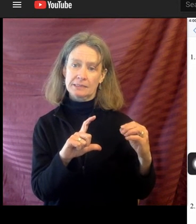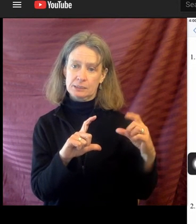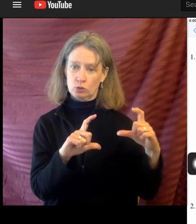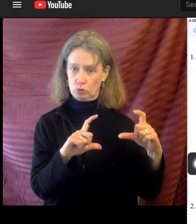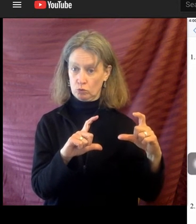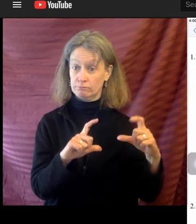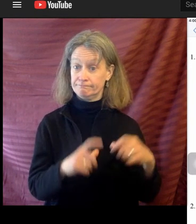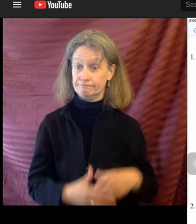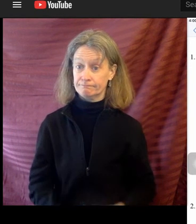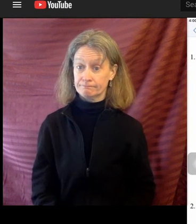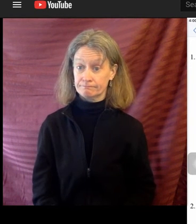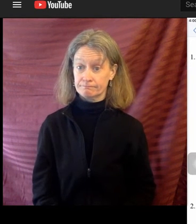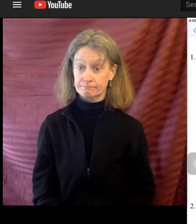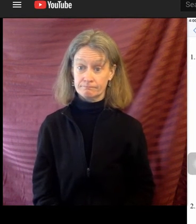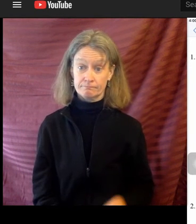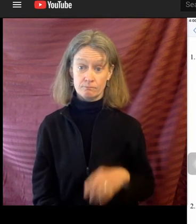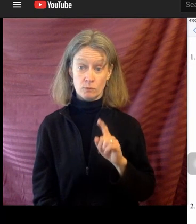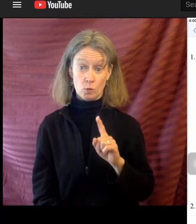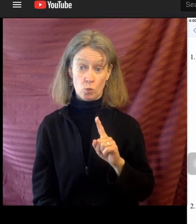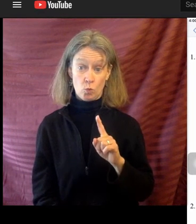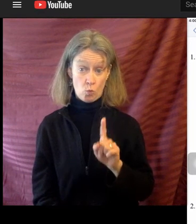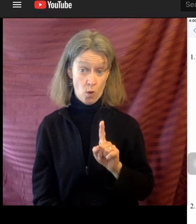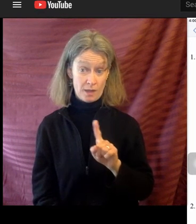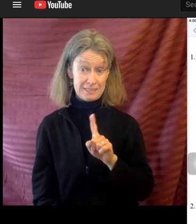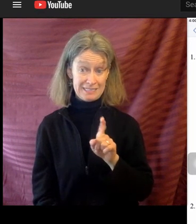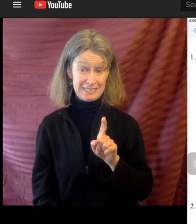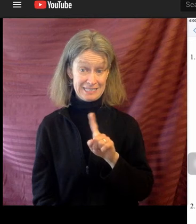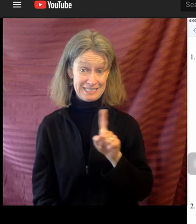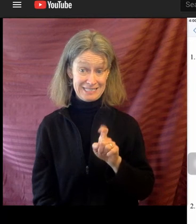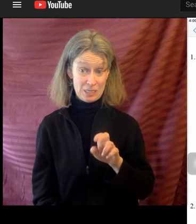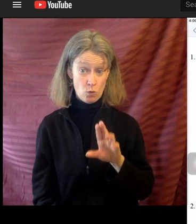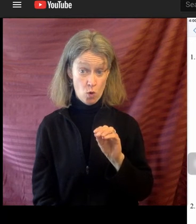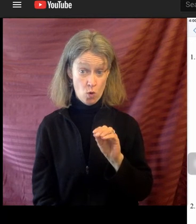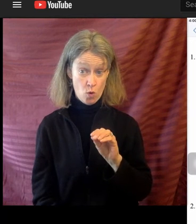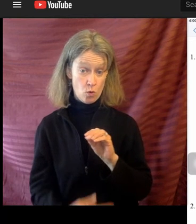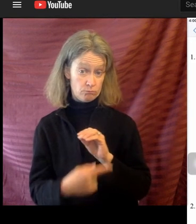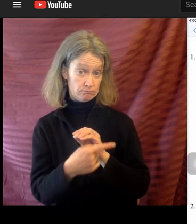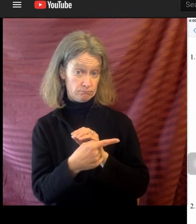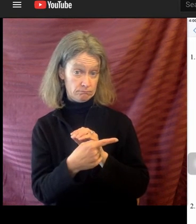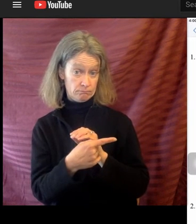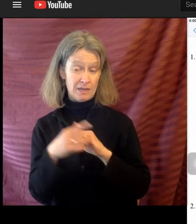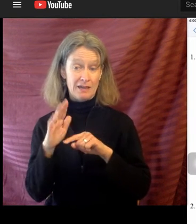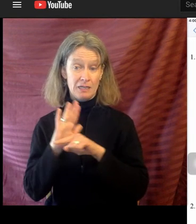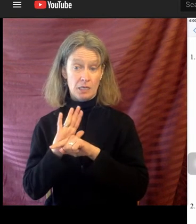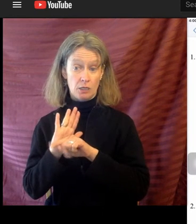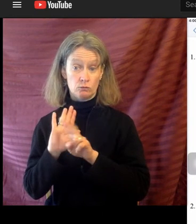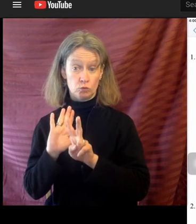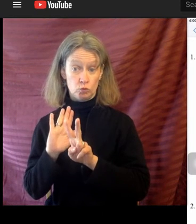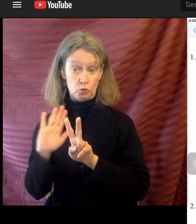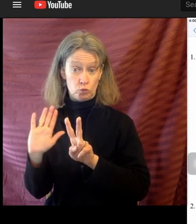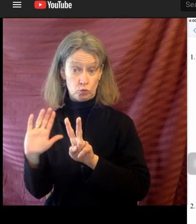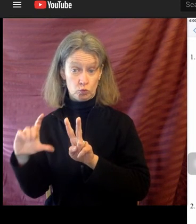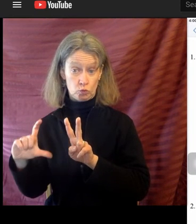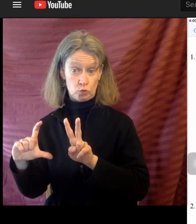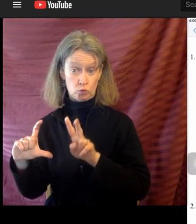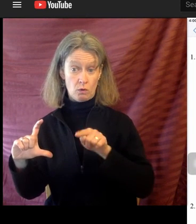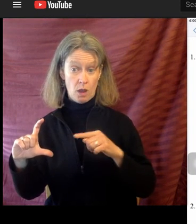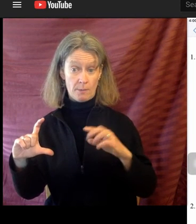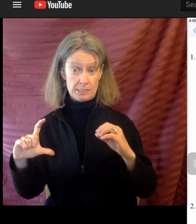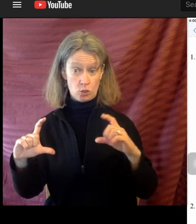one of our zeros is at -2, 0, and the other one